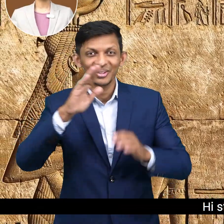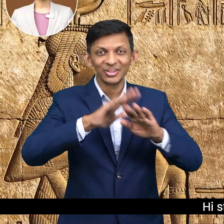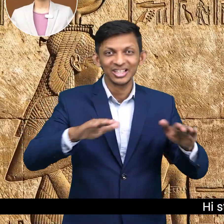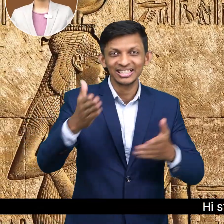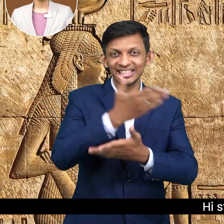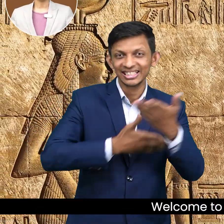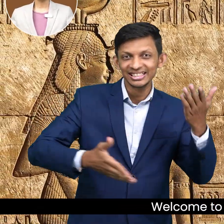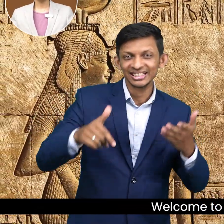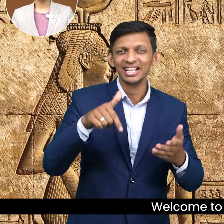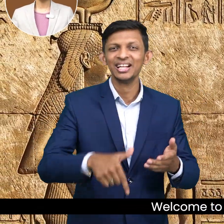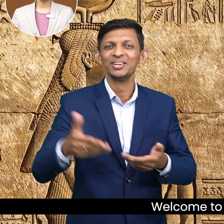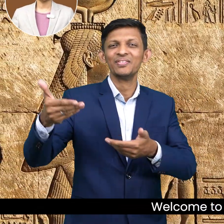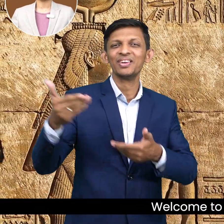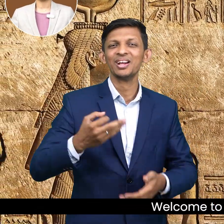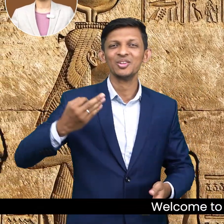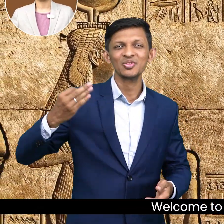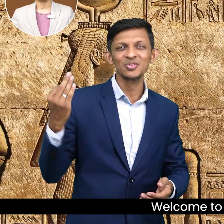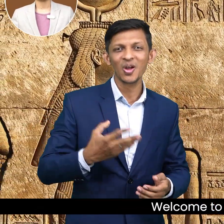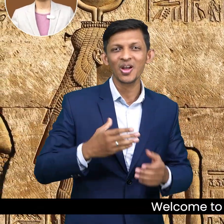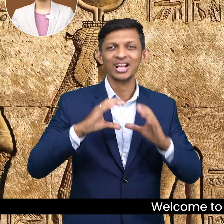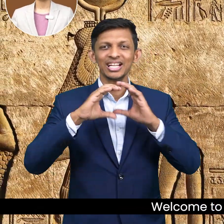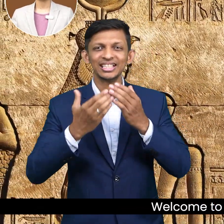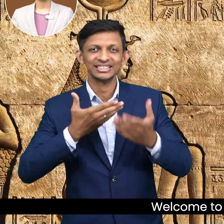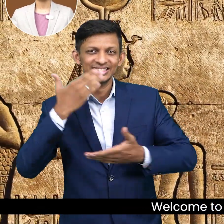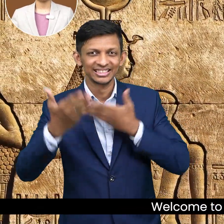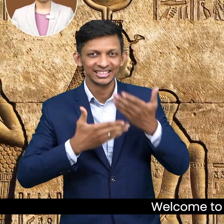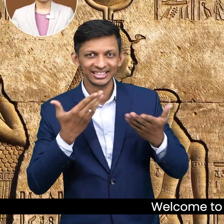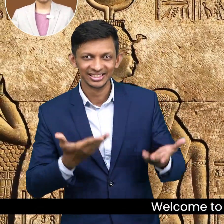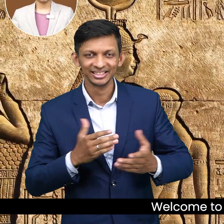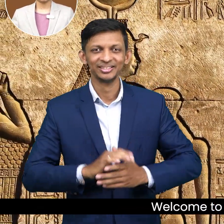Hi students, welcome to the new session.